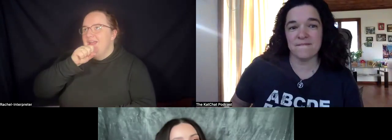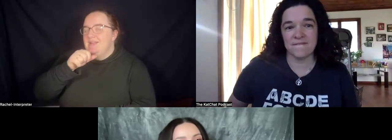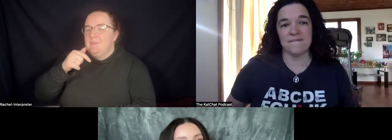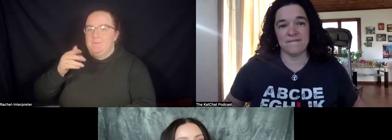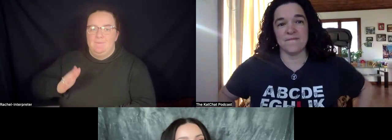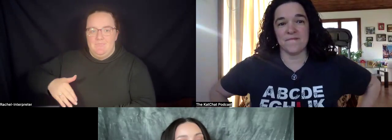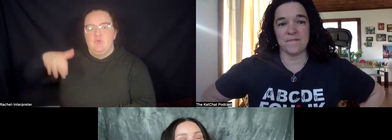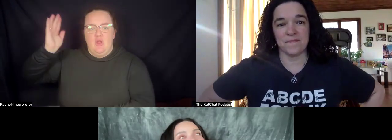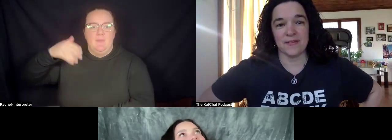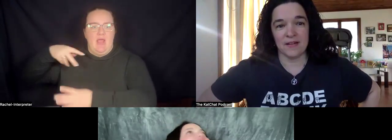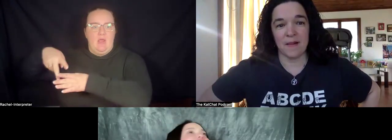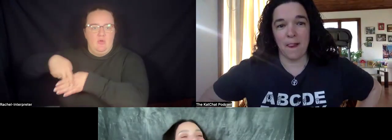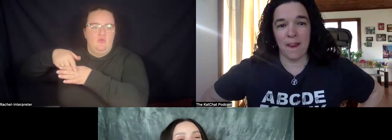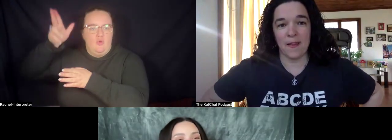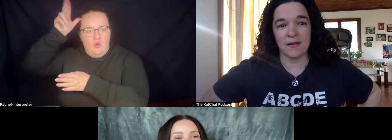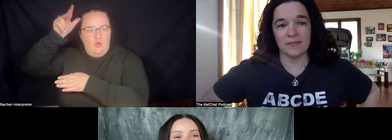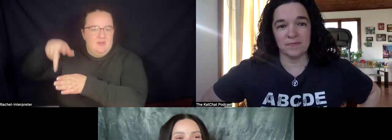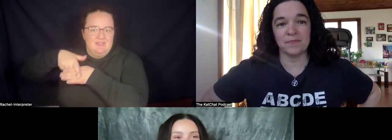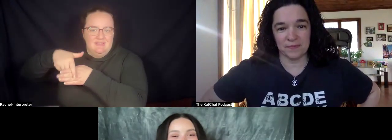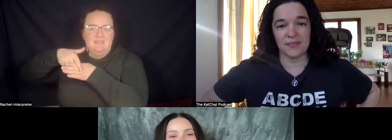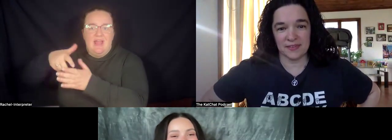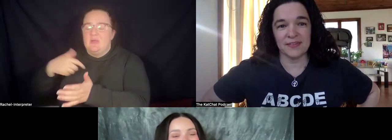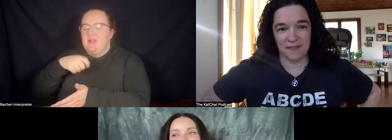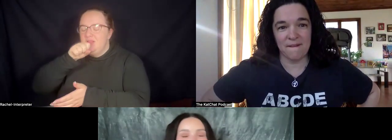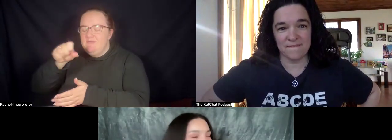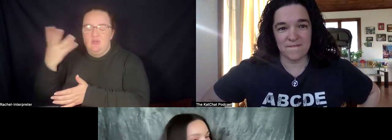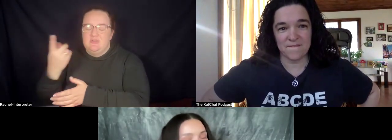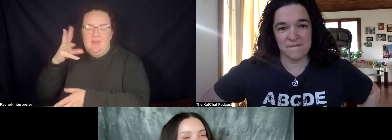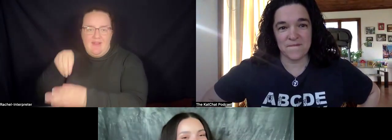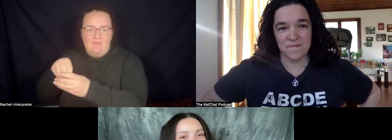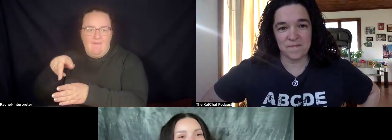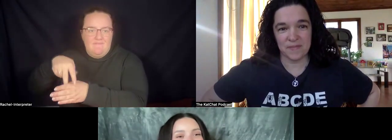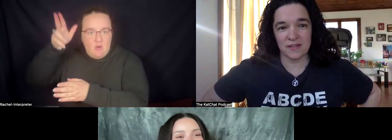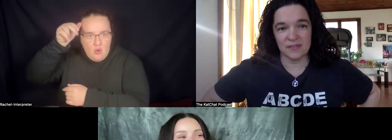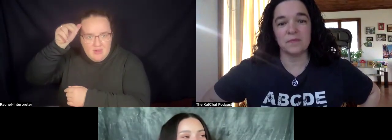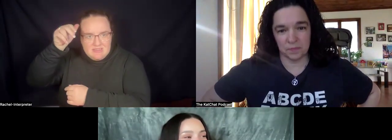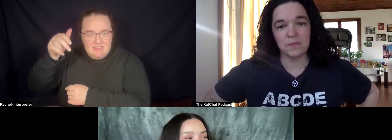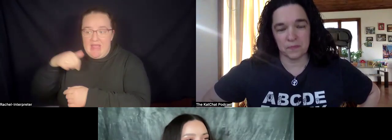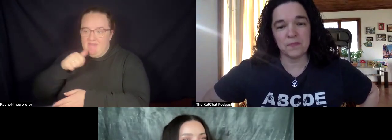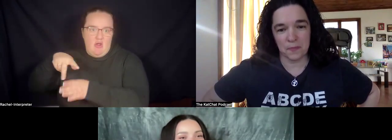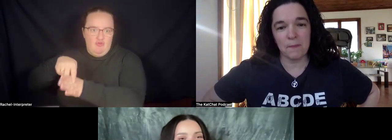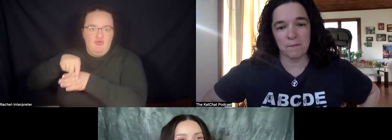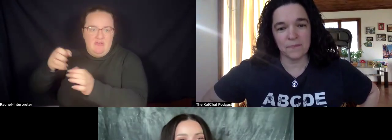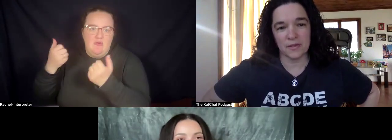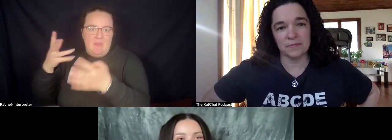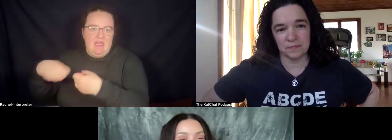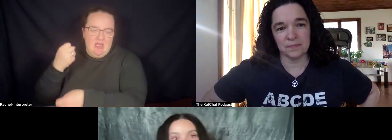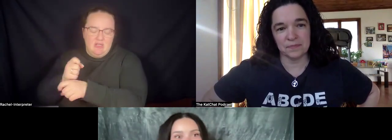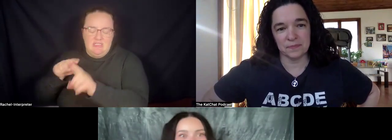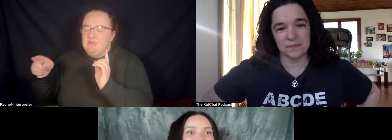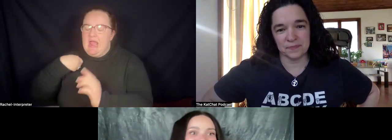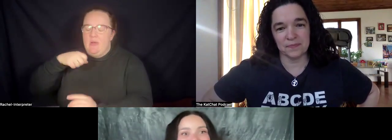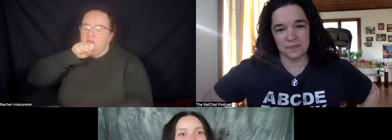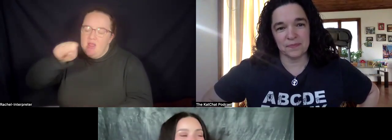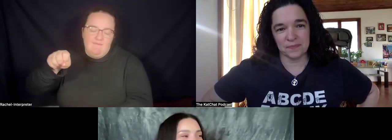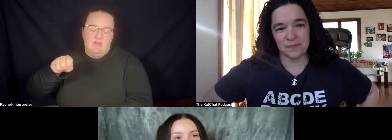rider when I was younger, so I would love to do a project that involves horses. I haven't been on one for years, but I would love to brush